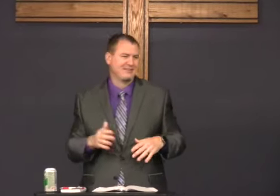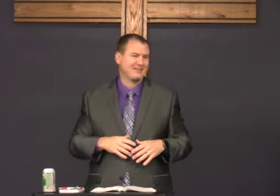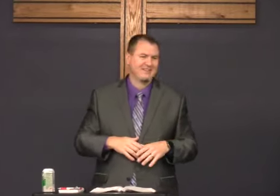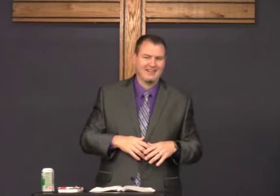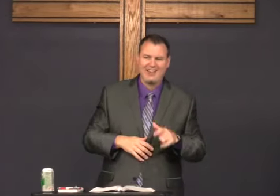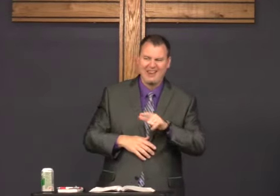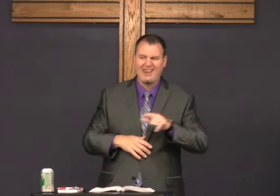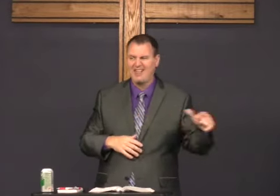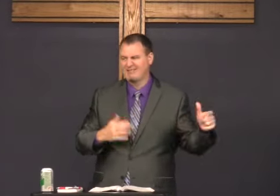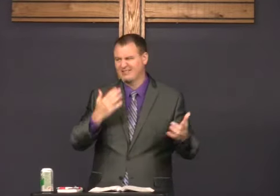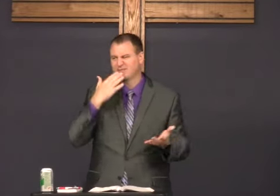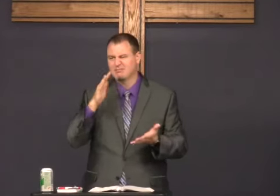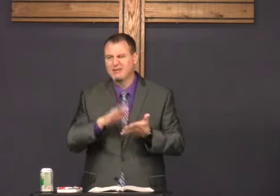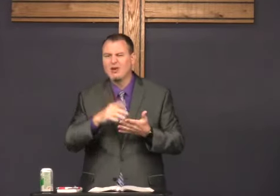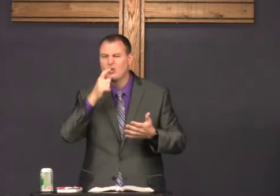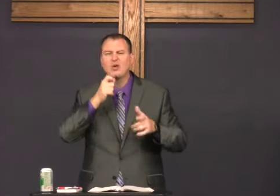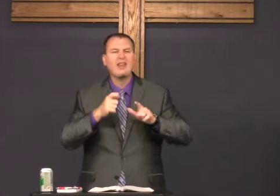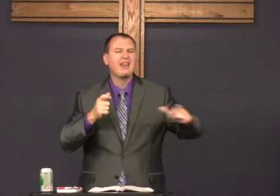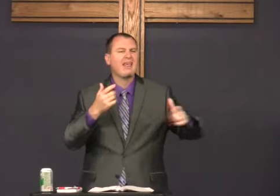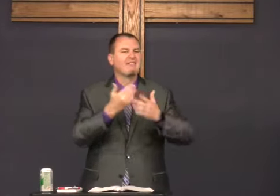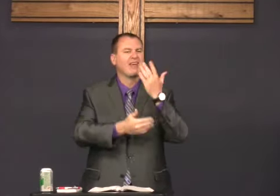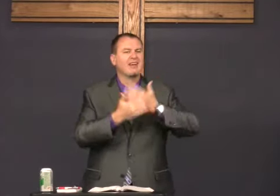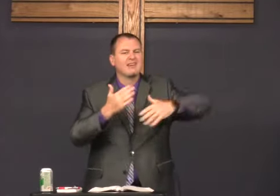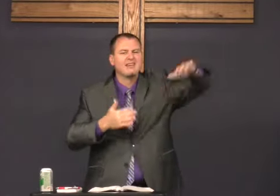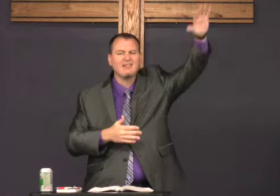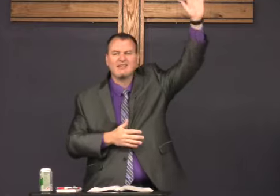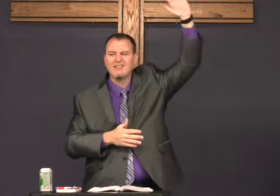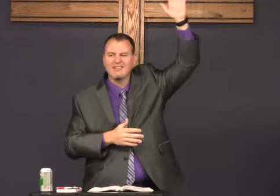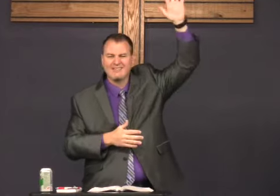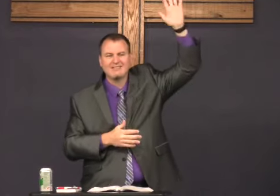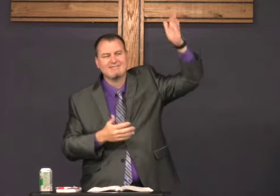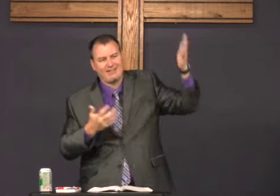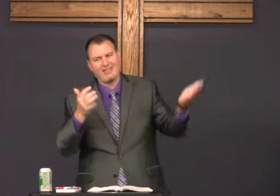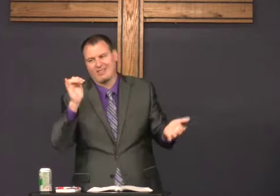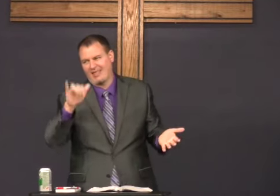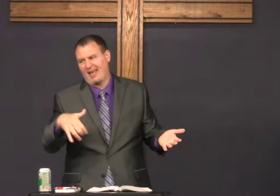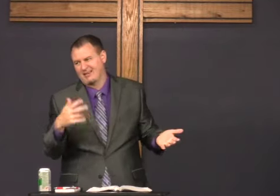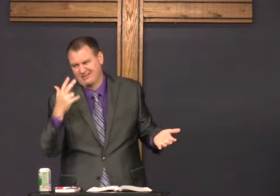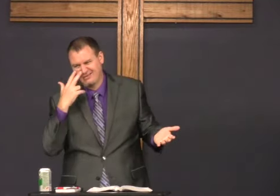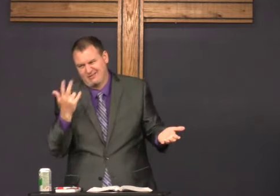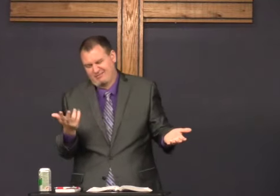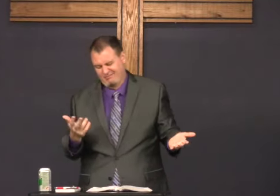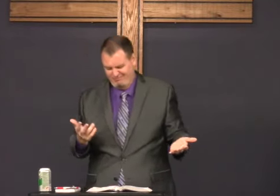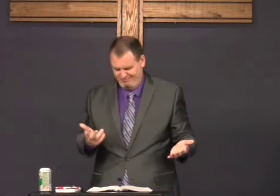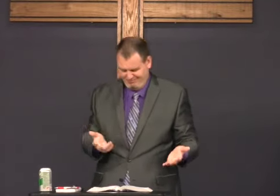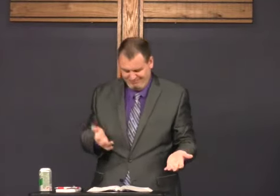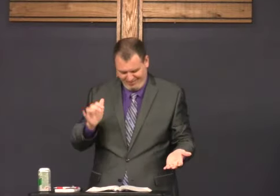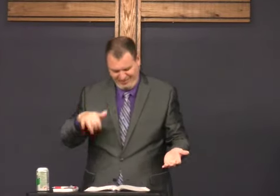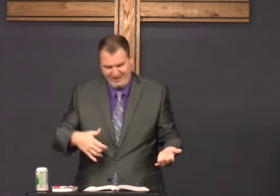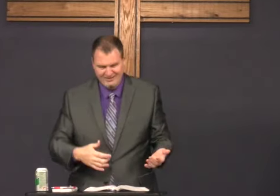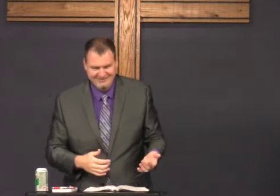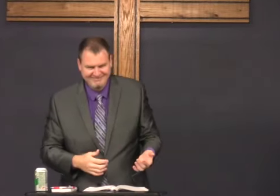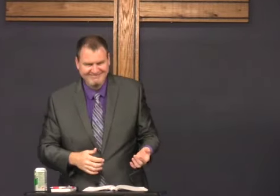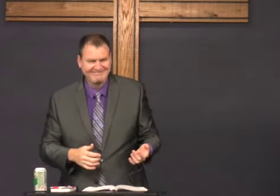don't know, whether it's right is good and left is bad. Many people are right-handed.